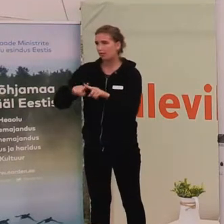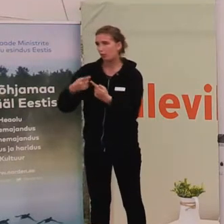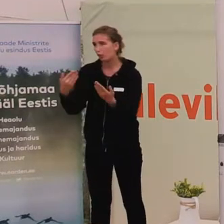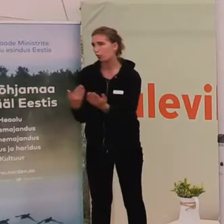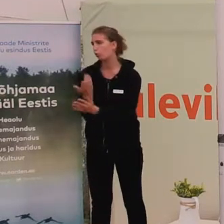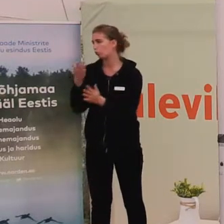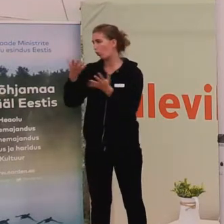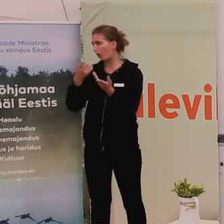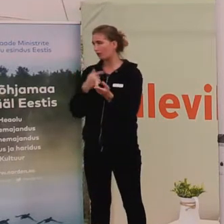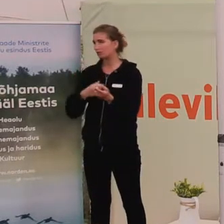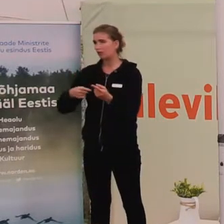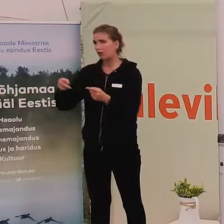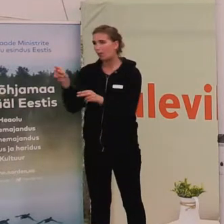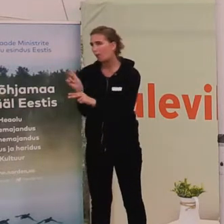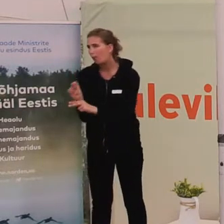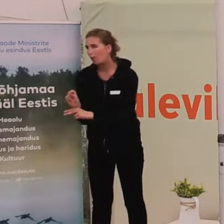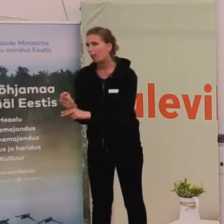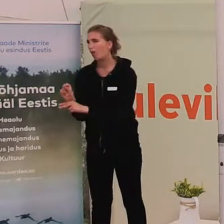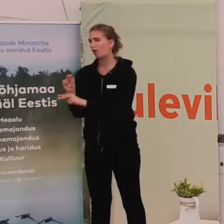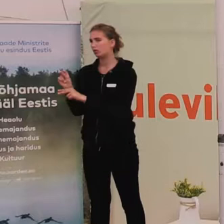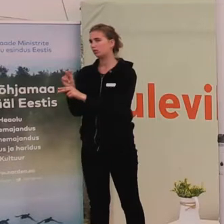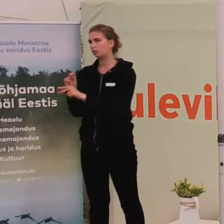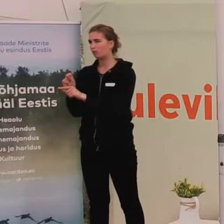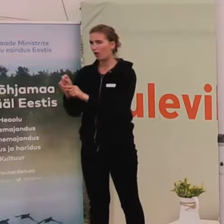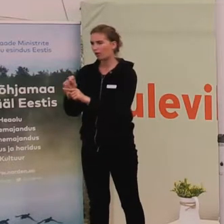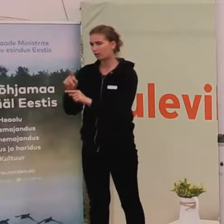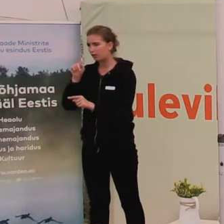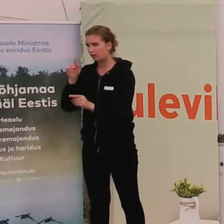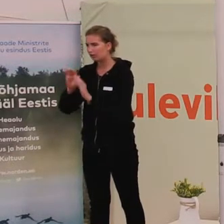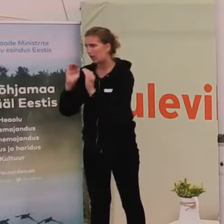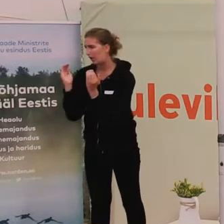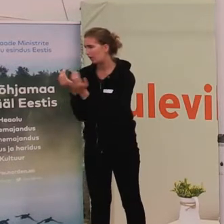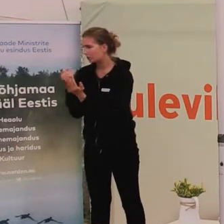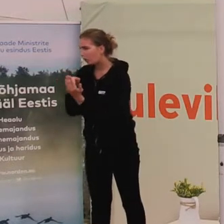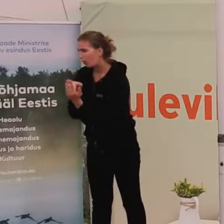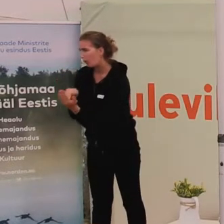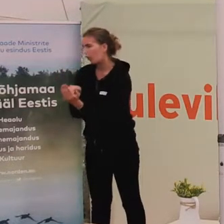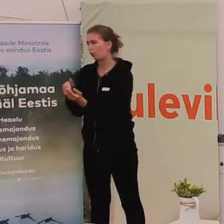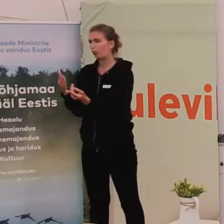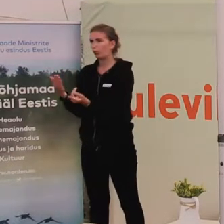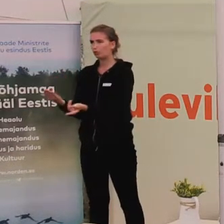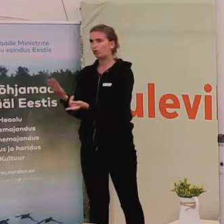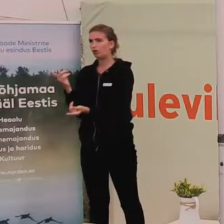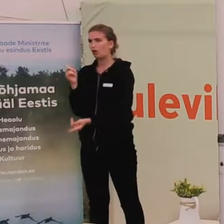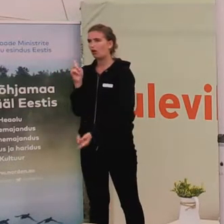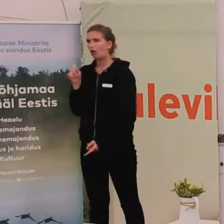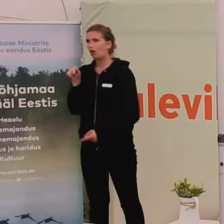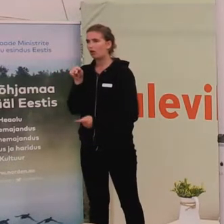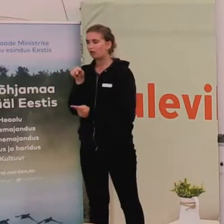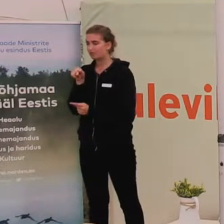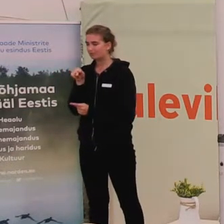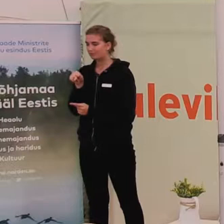into repairing the degradation to environment. So it's a two-edged sword. But this is the main